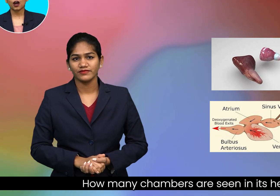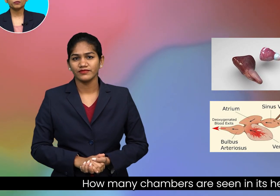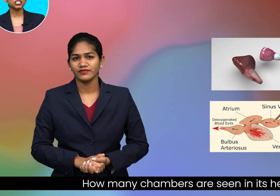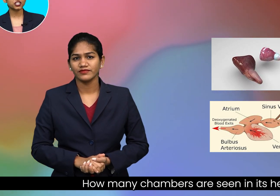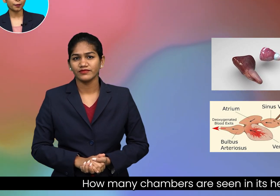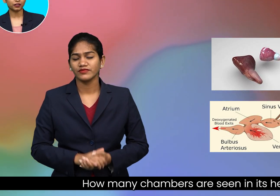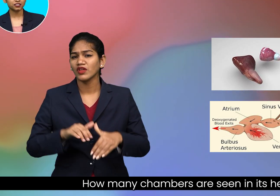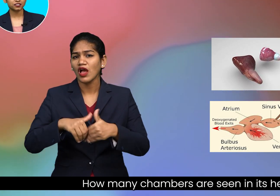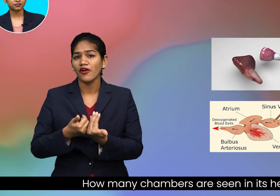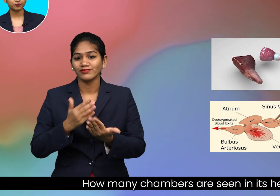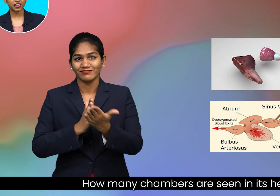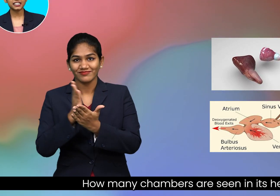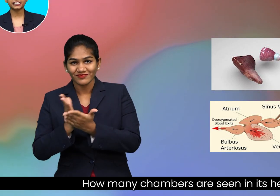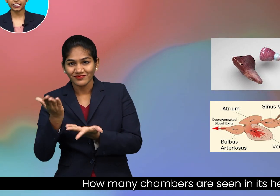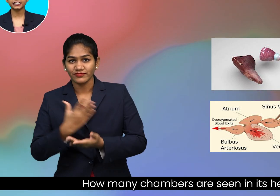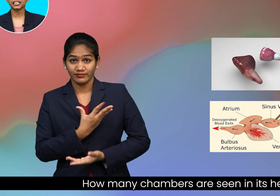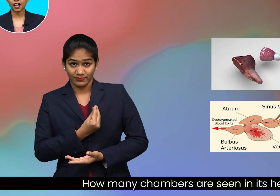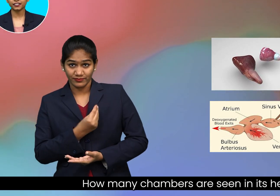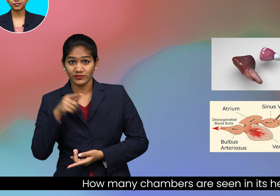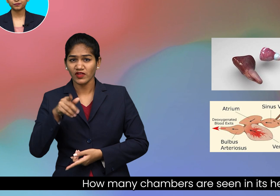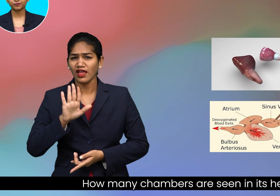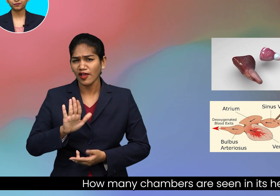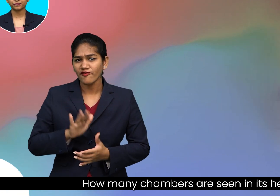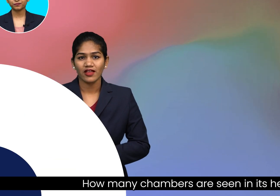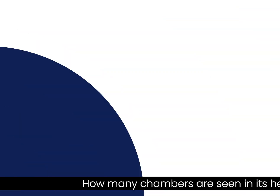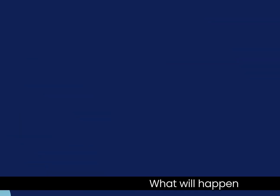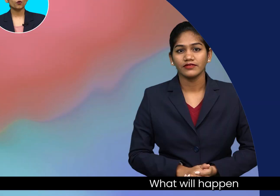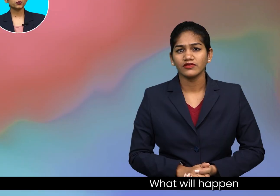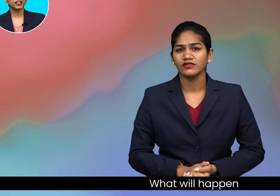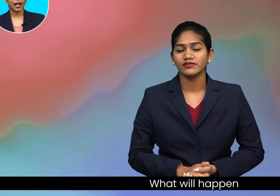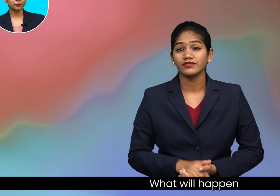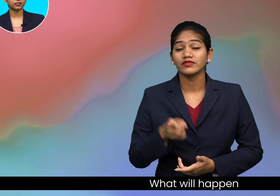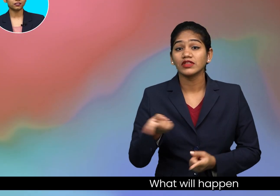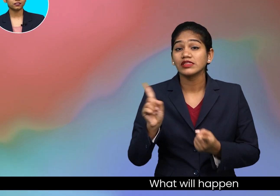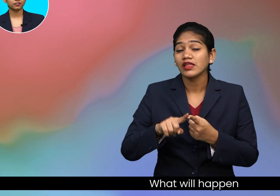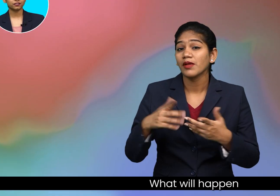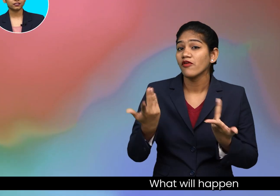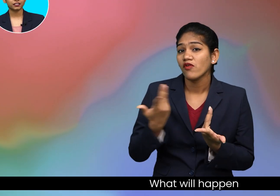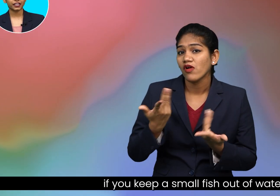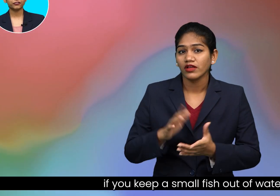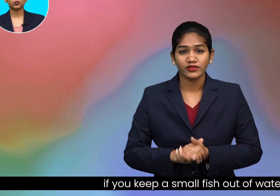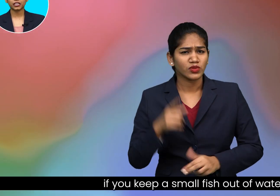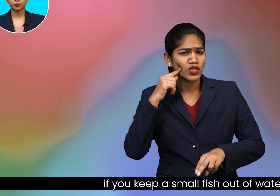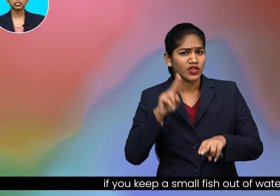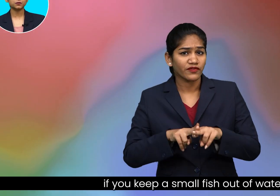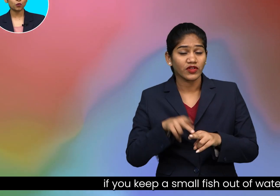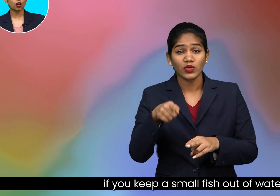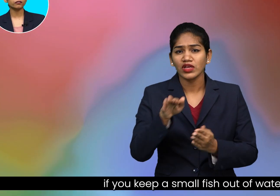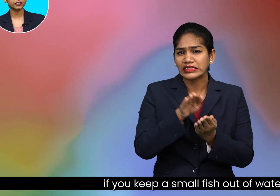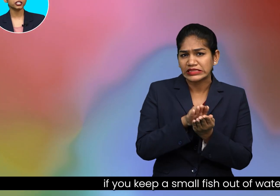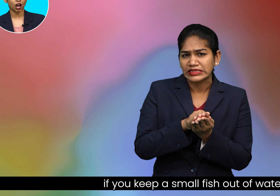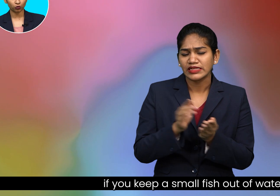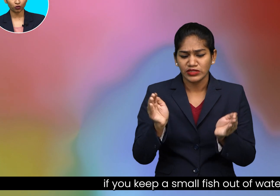How many chambers are seen its heart? What will happen if you keep a